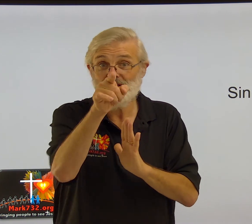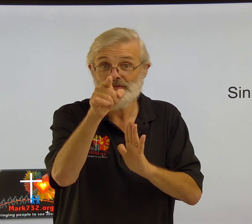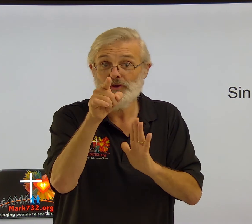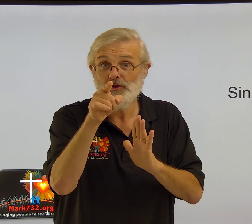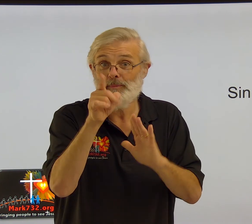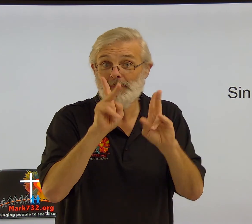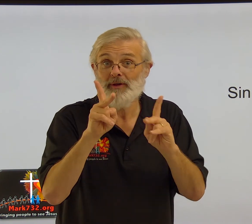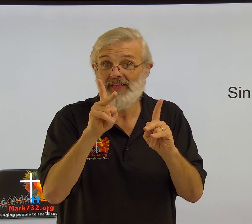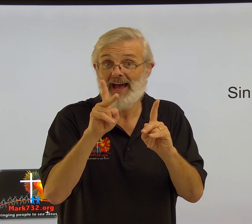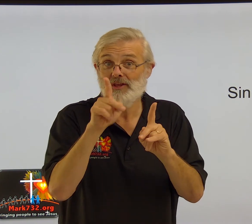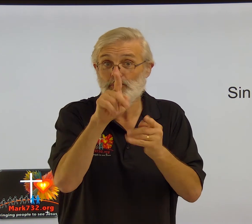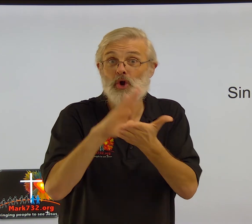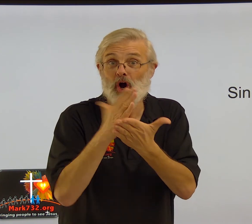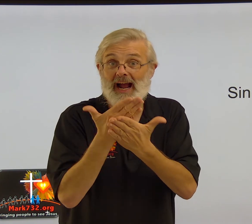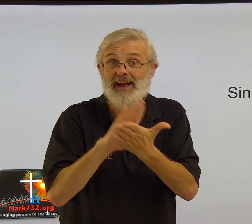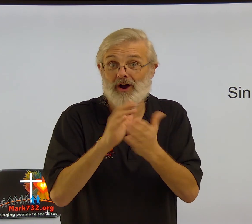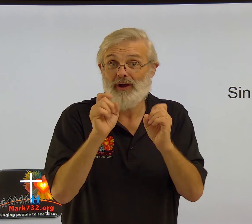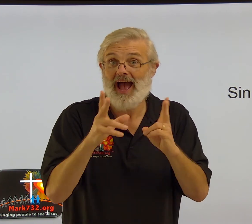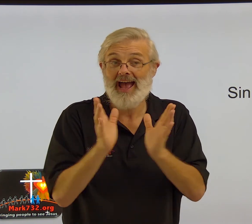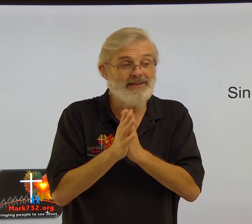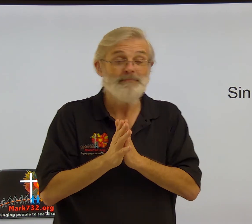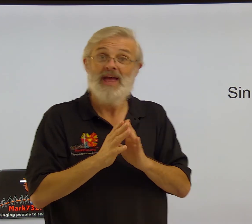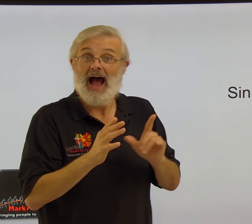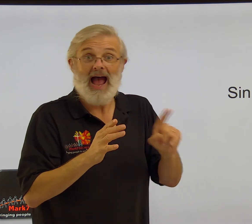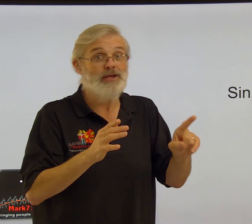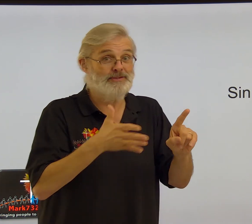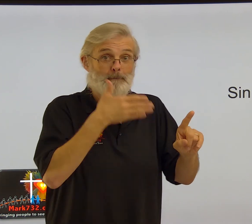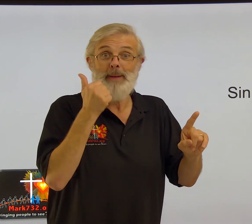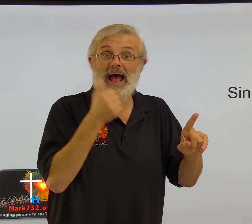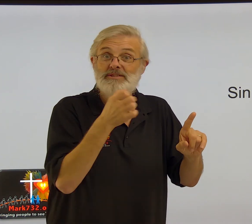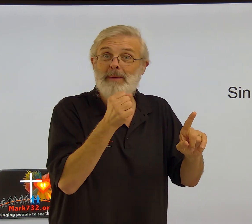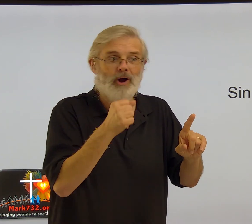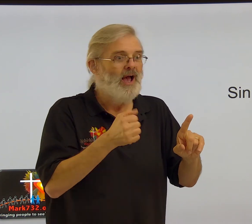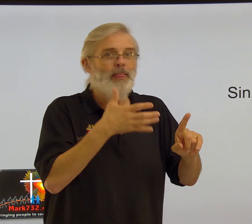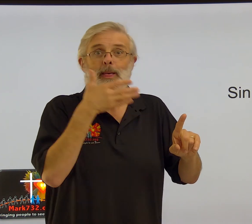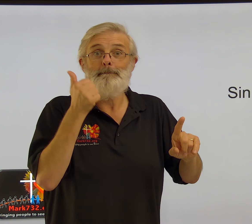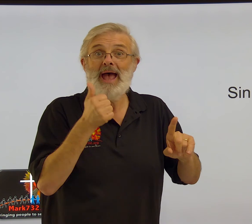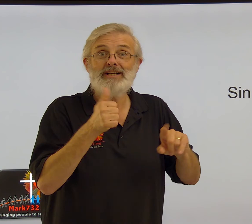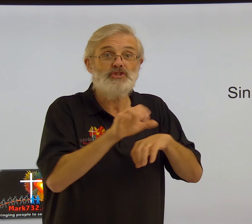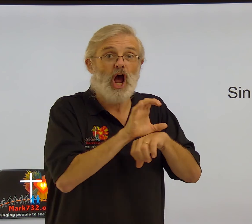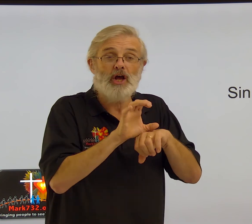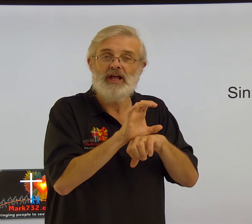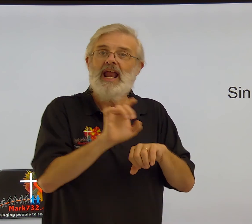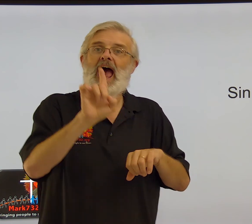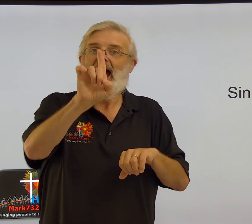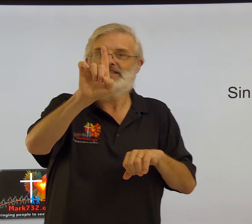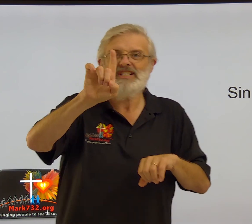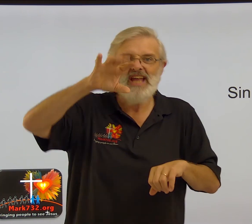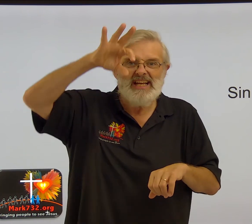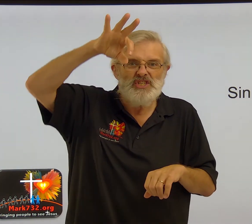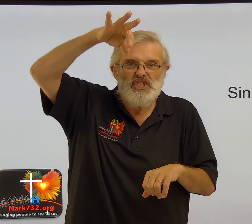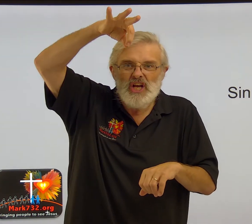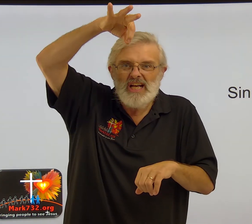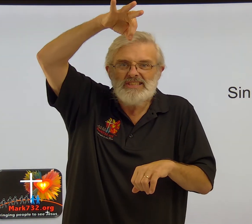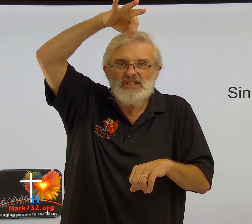you people that you cook, okay? I use the best milk, the best chocolate. I just take just a